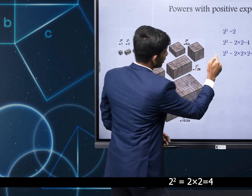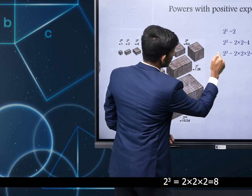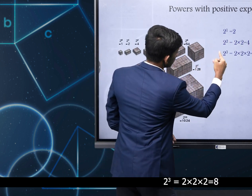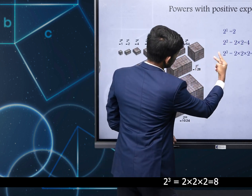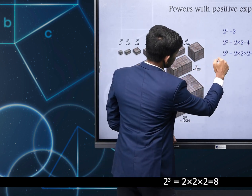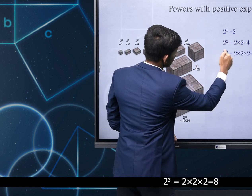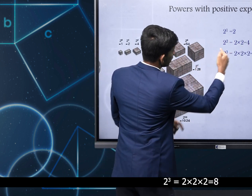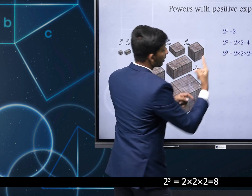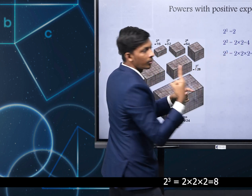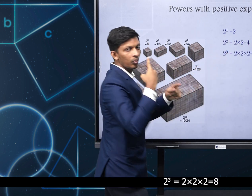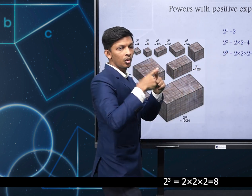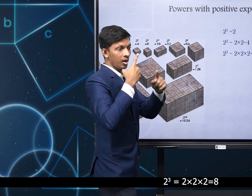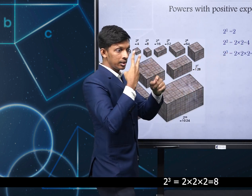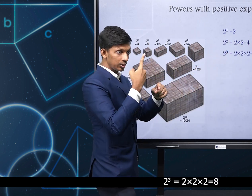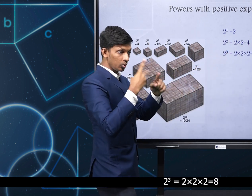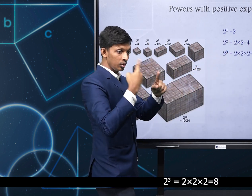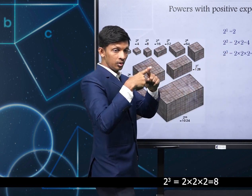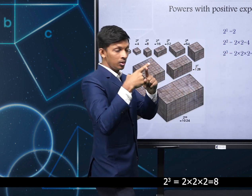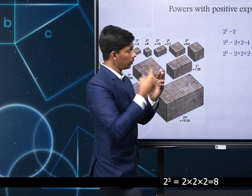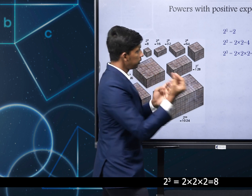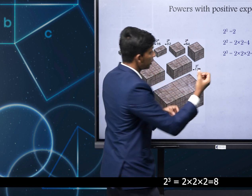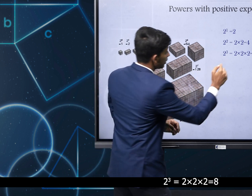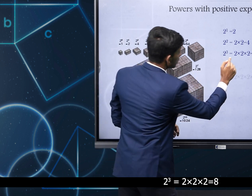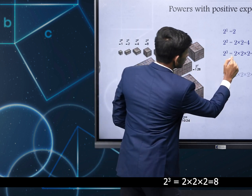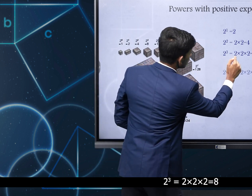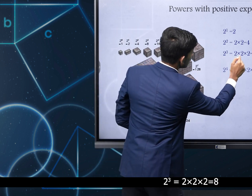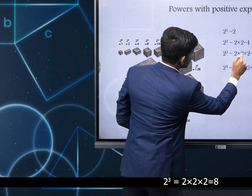2 cube is equal to 2 into 2 into 2 is equal to 8.